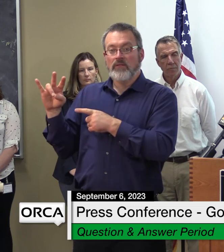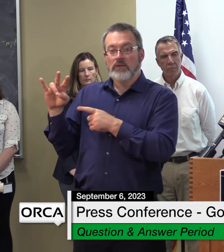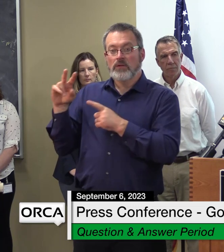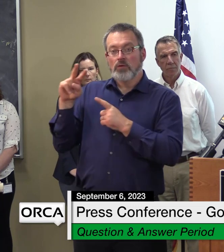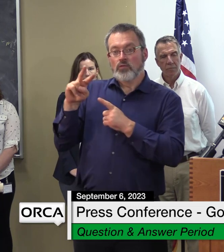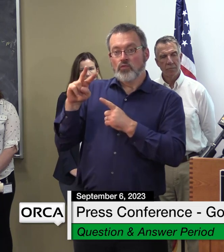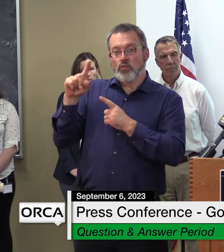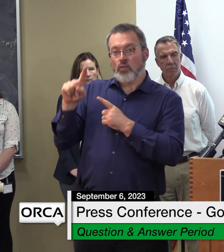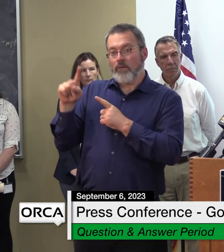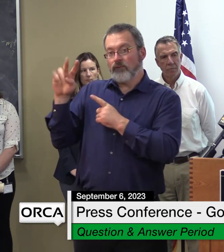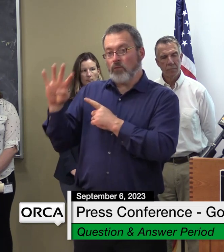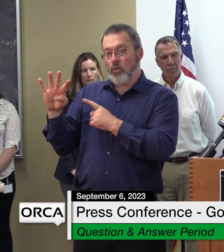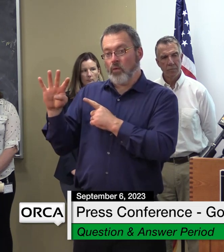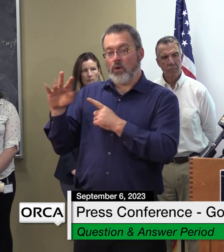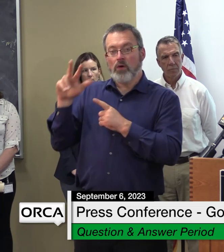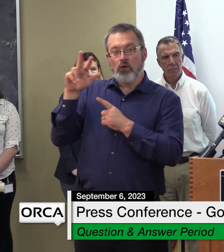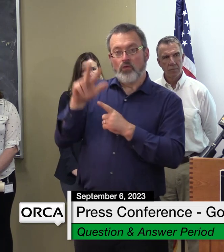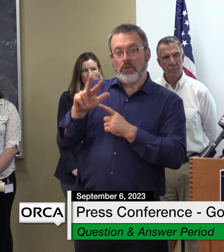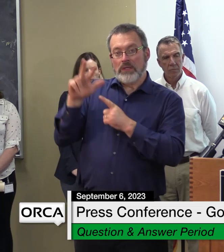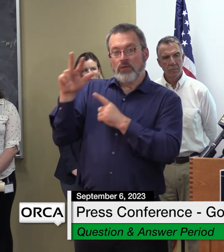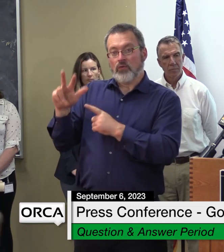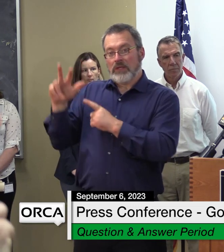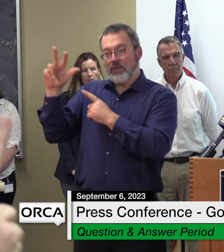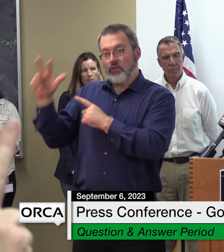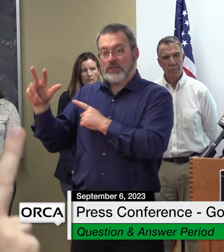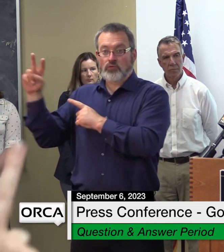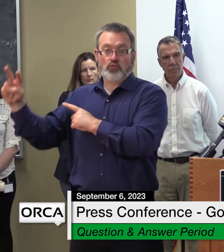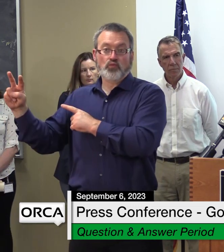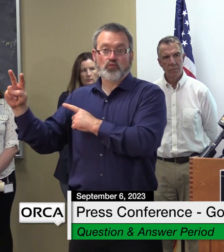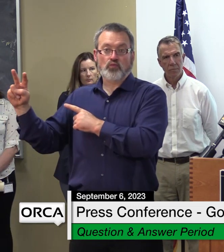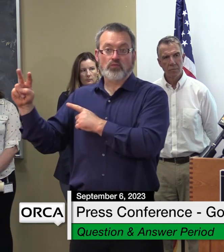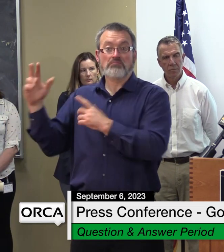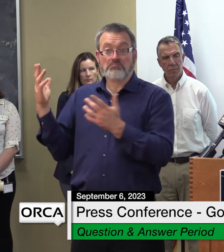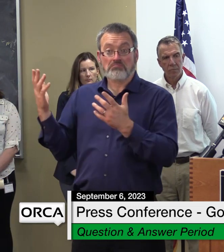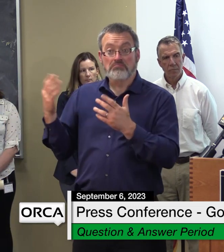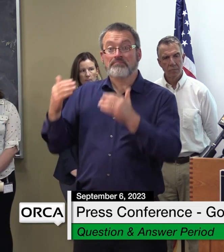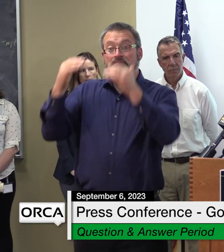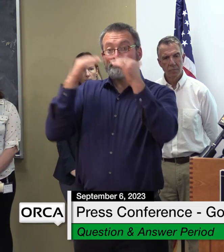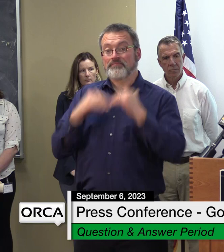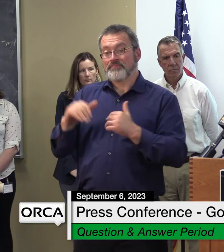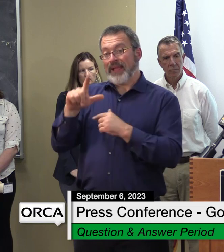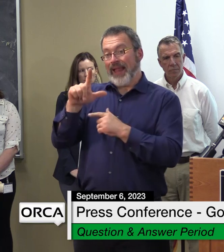877-214-3332, option one, or they can email us at